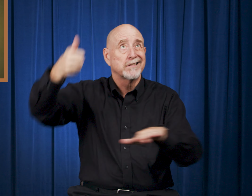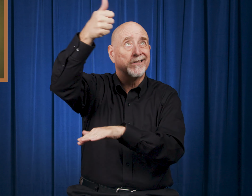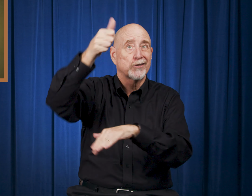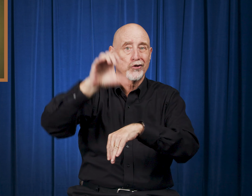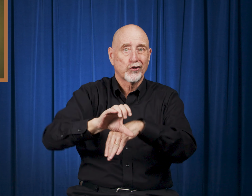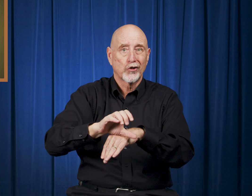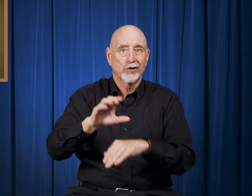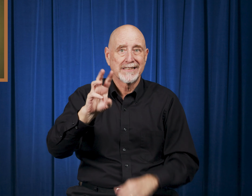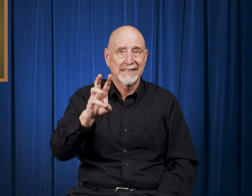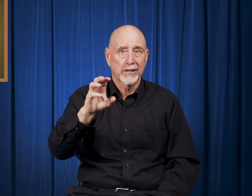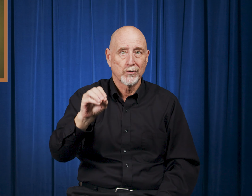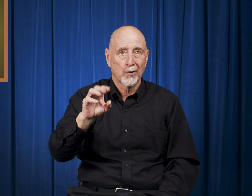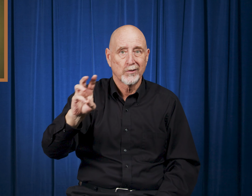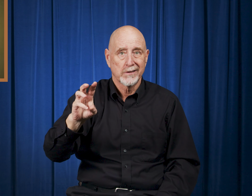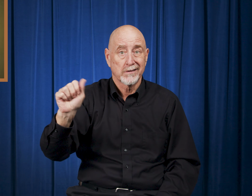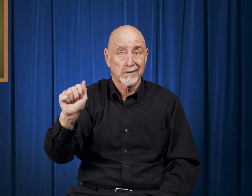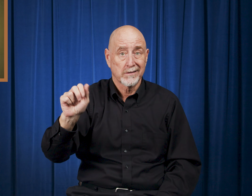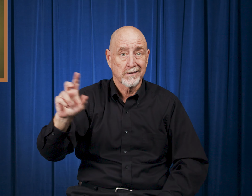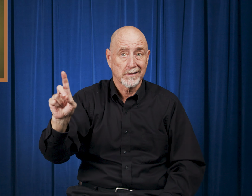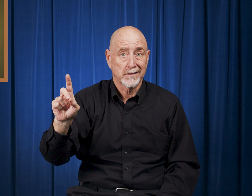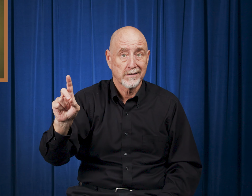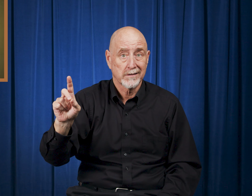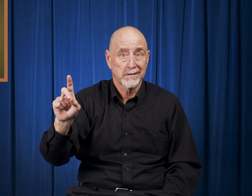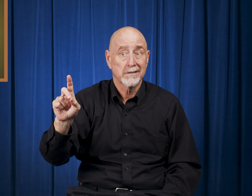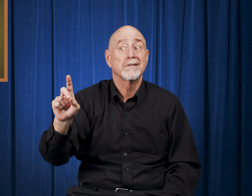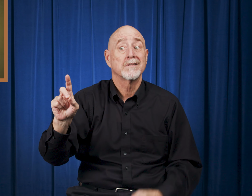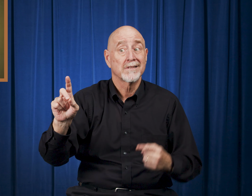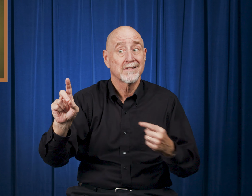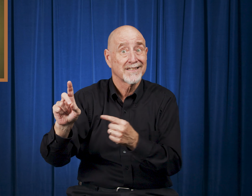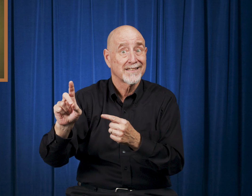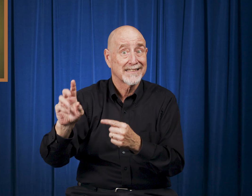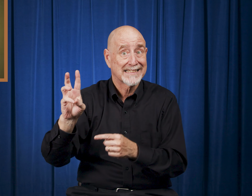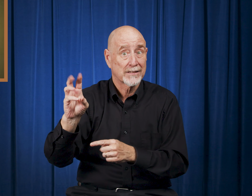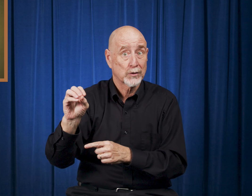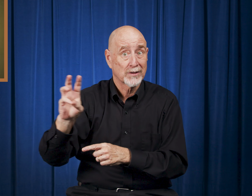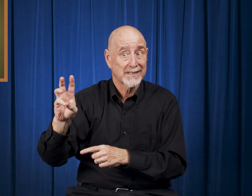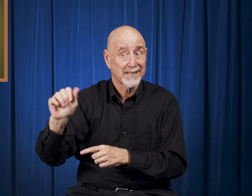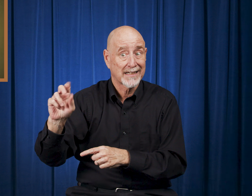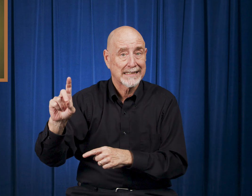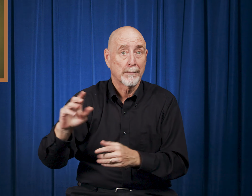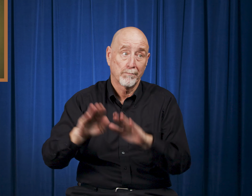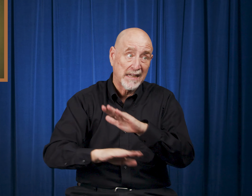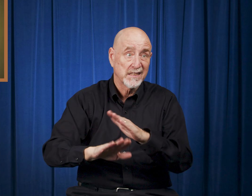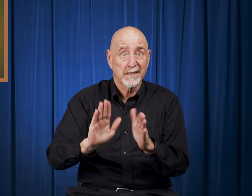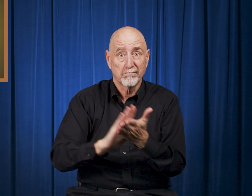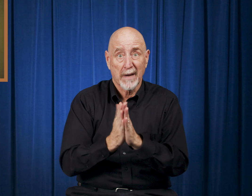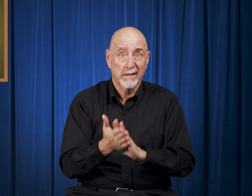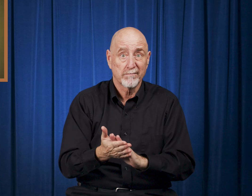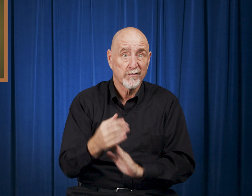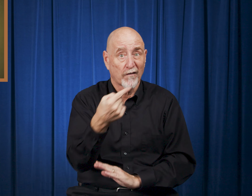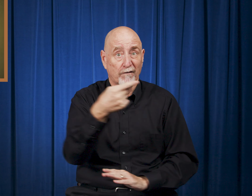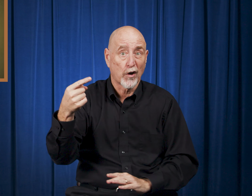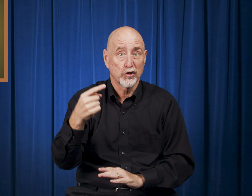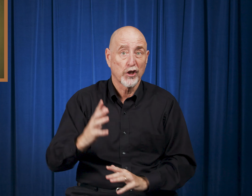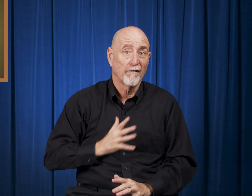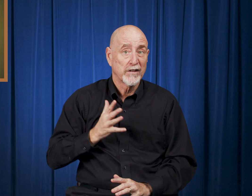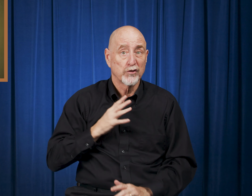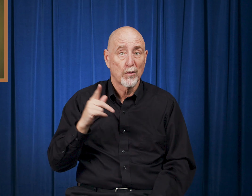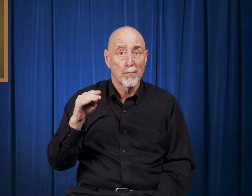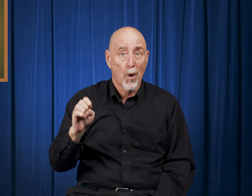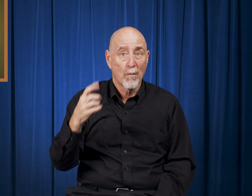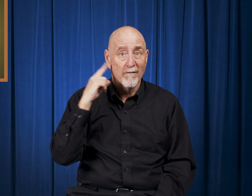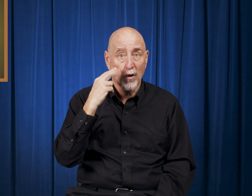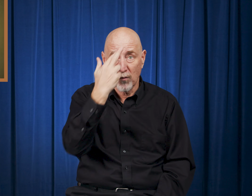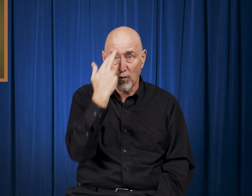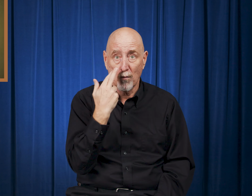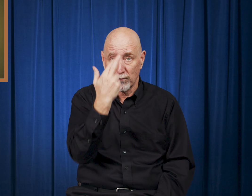in 606 AD. And that act essentially made him the first official pope